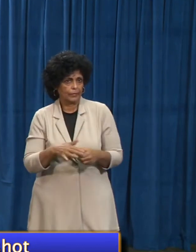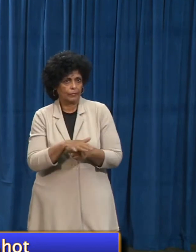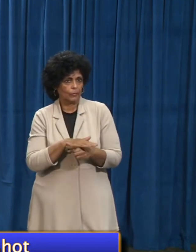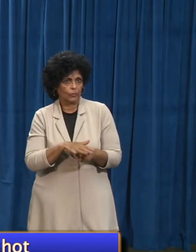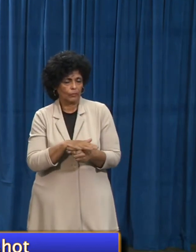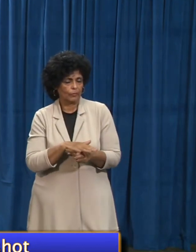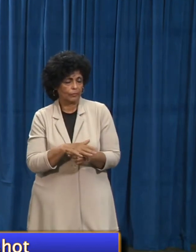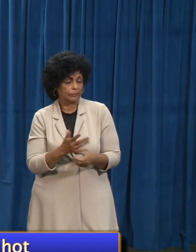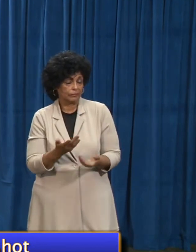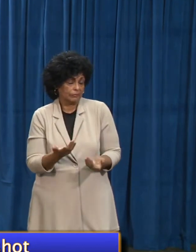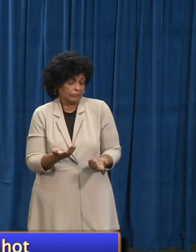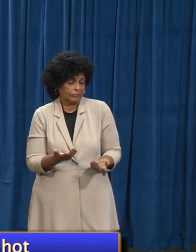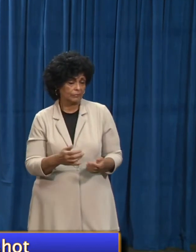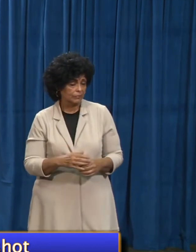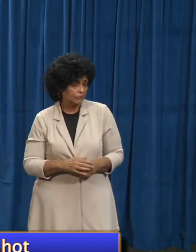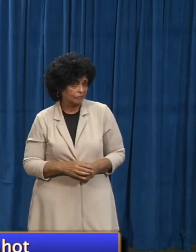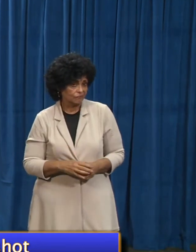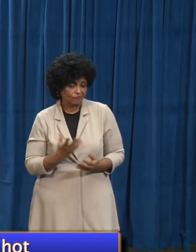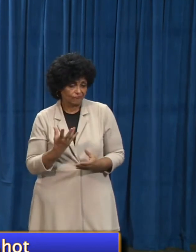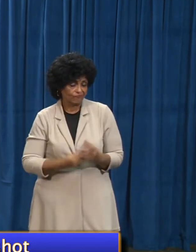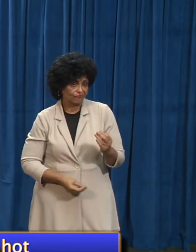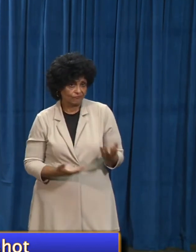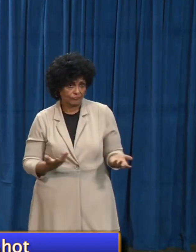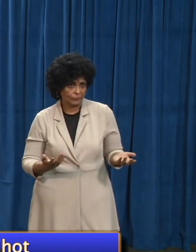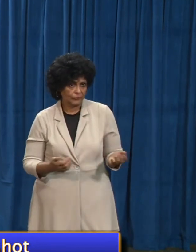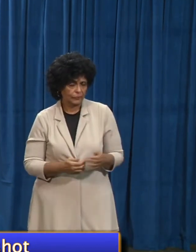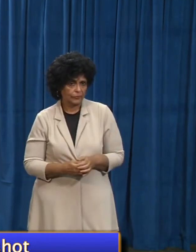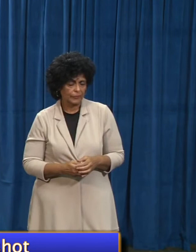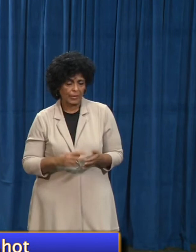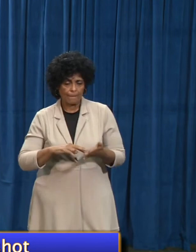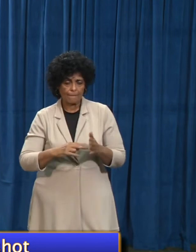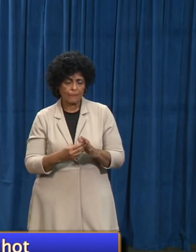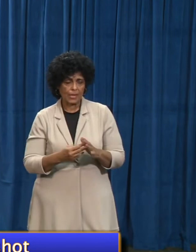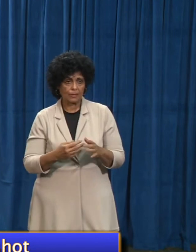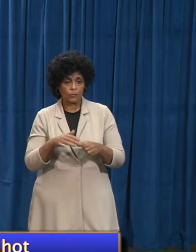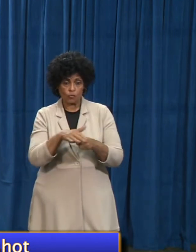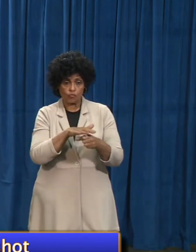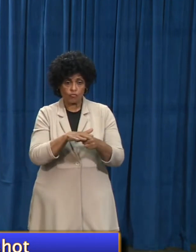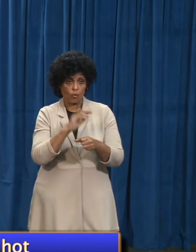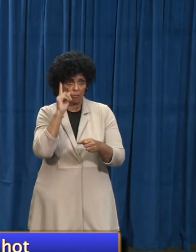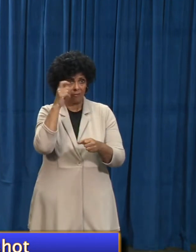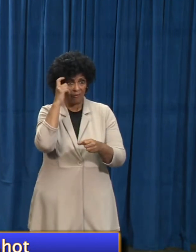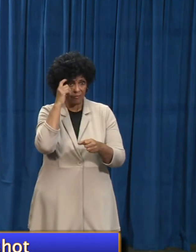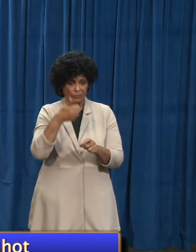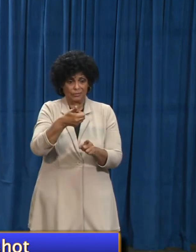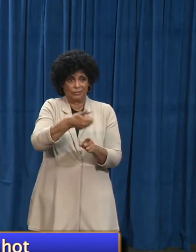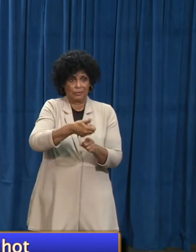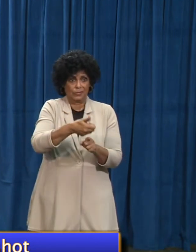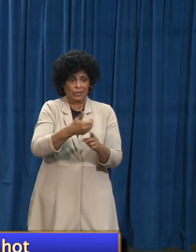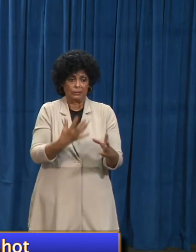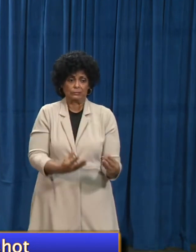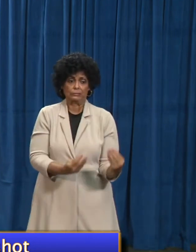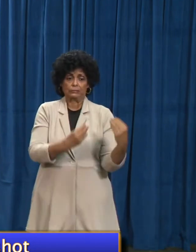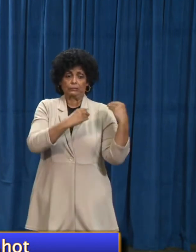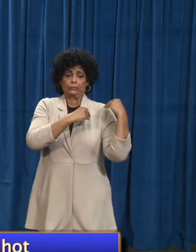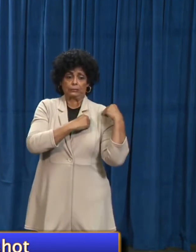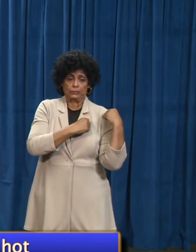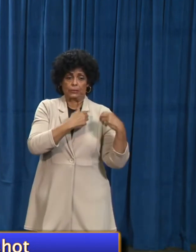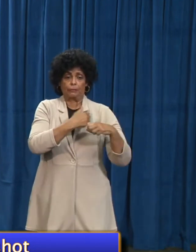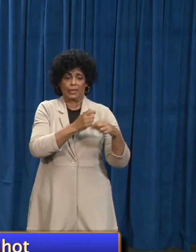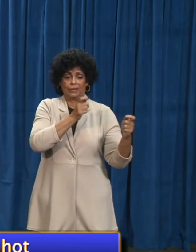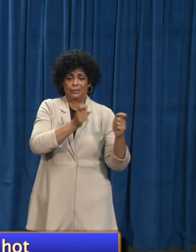community. And so our local governments have been asked to step up to the plate and make adjustments. It